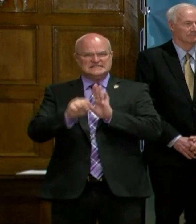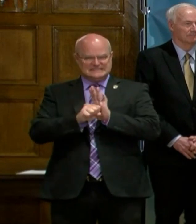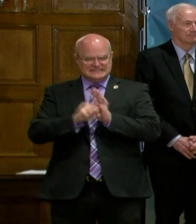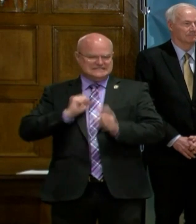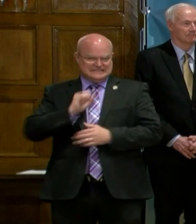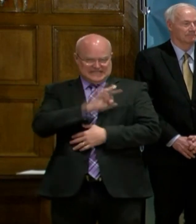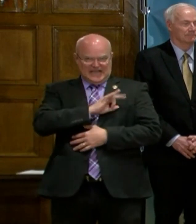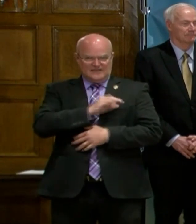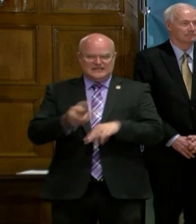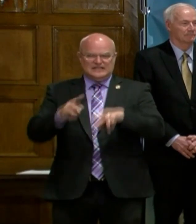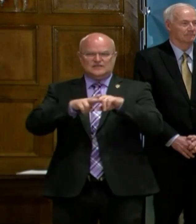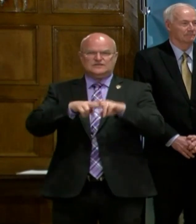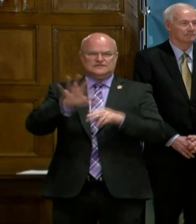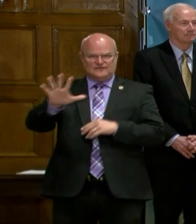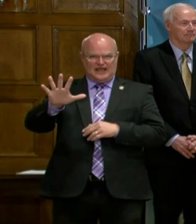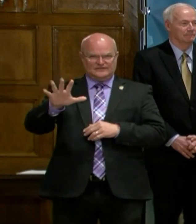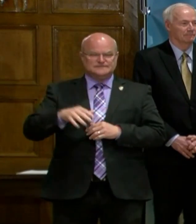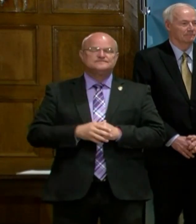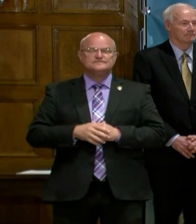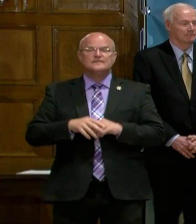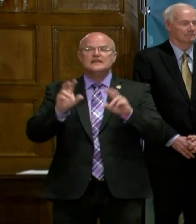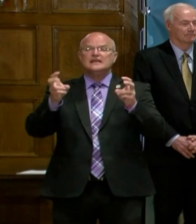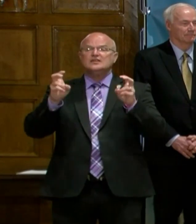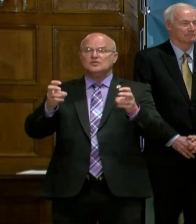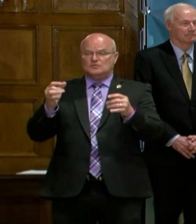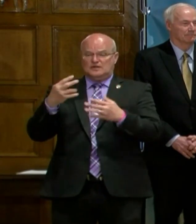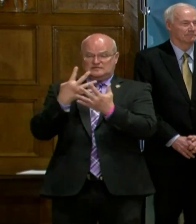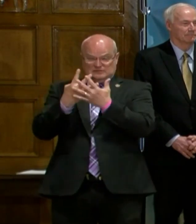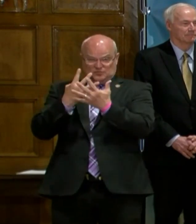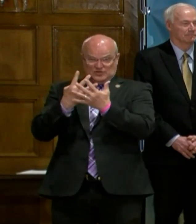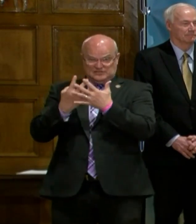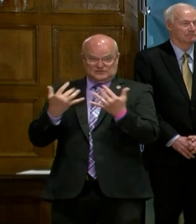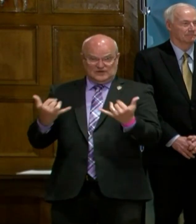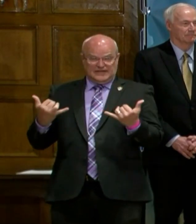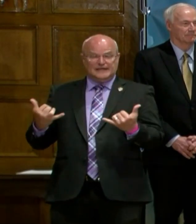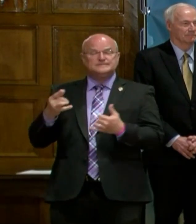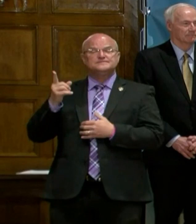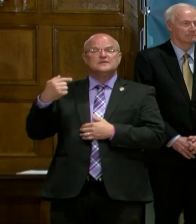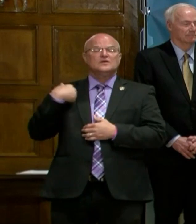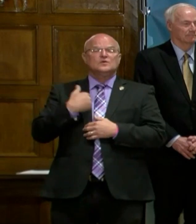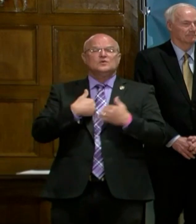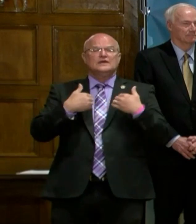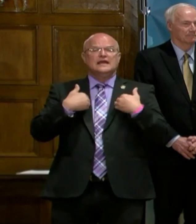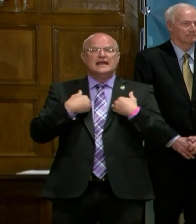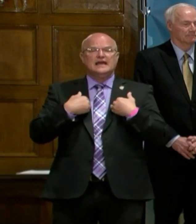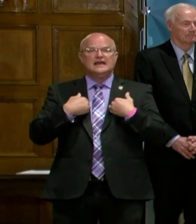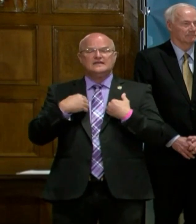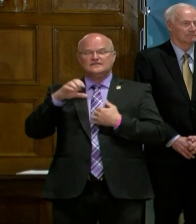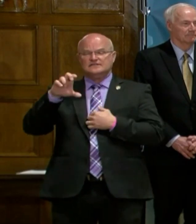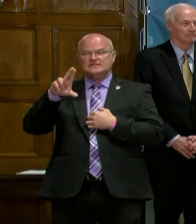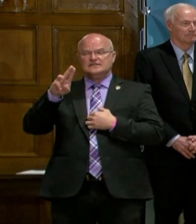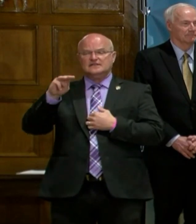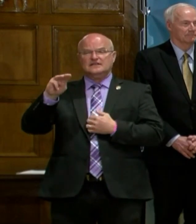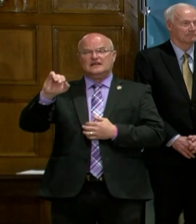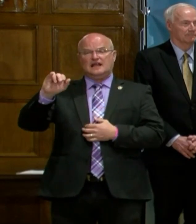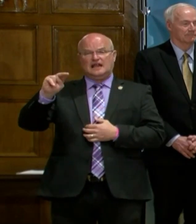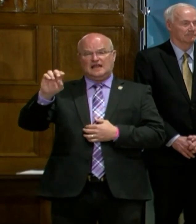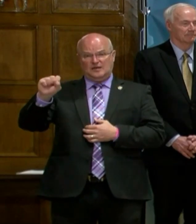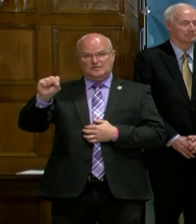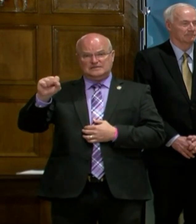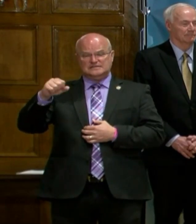increase of 5 from yesterday. In terms of our correctional facilities, we have, at the Cummins unit, we